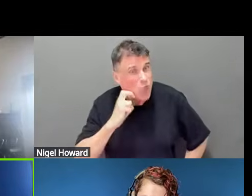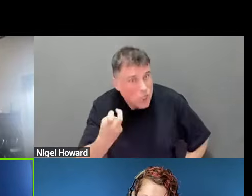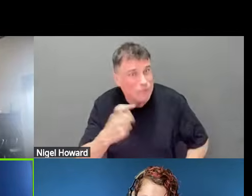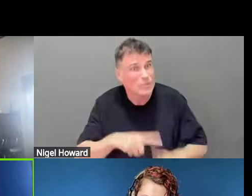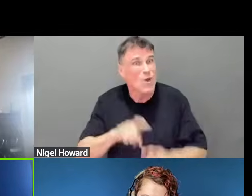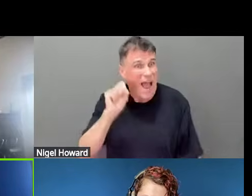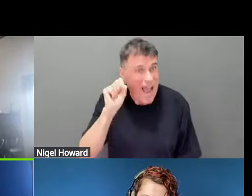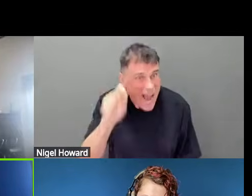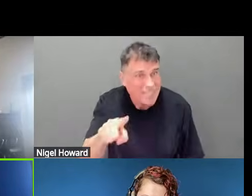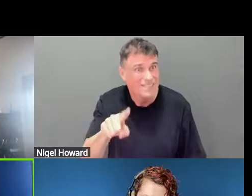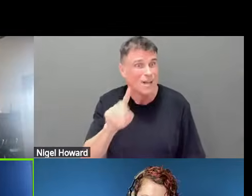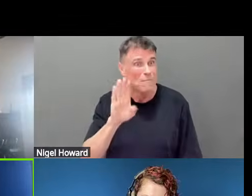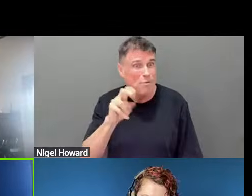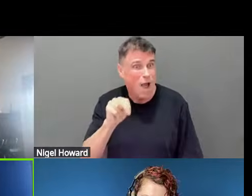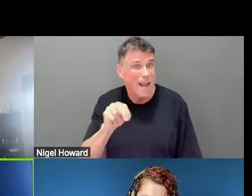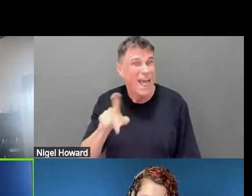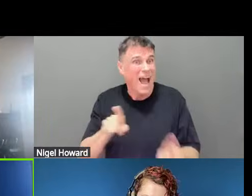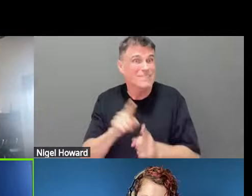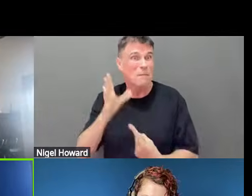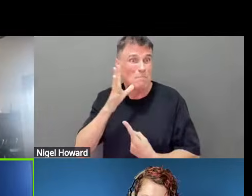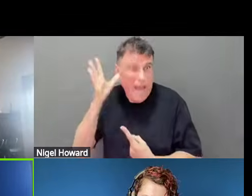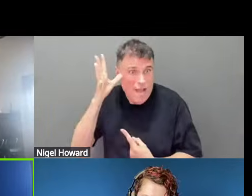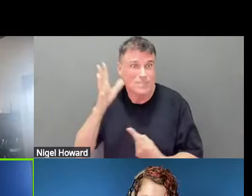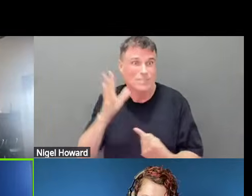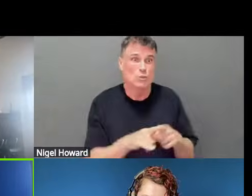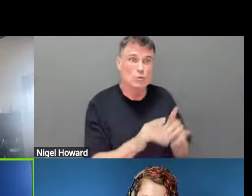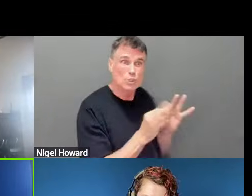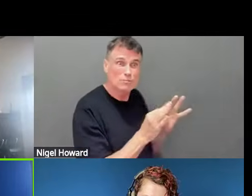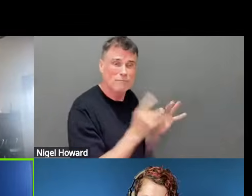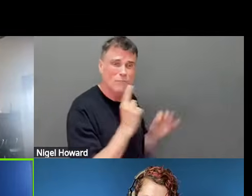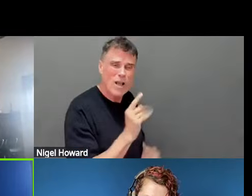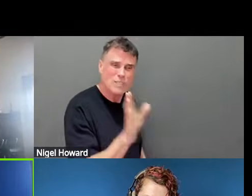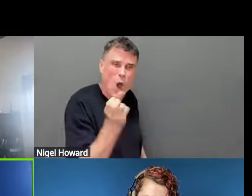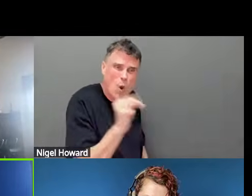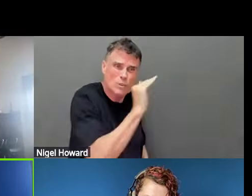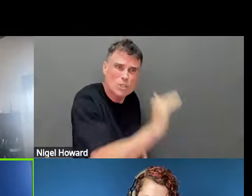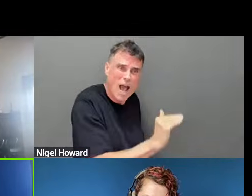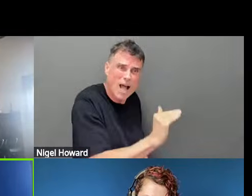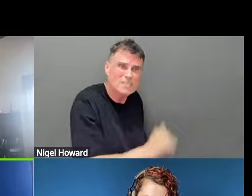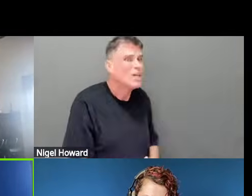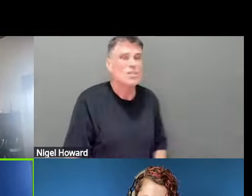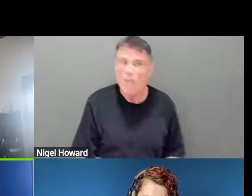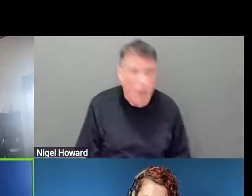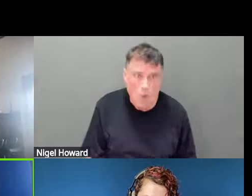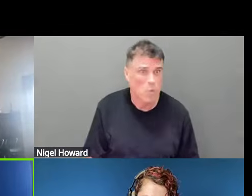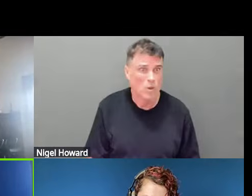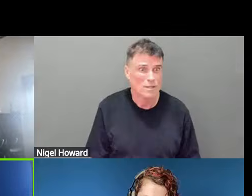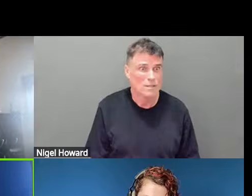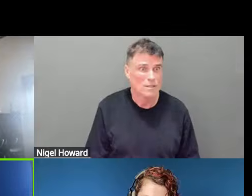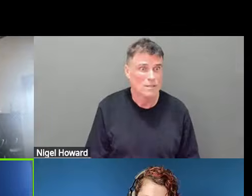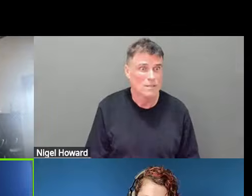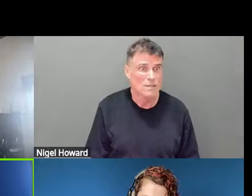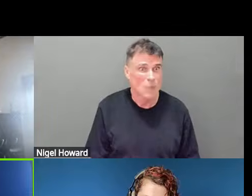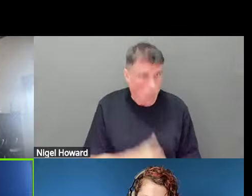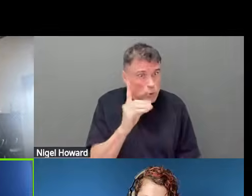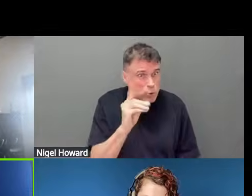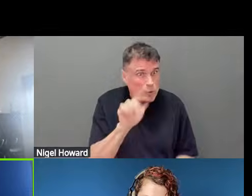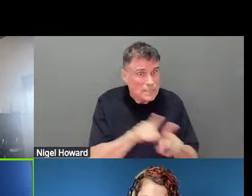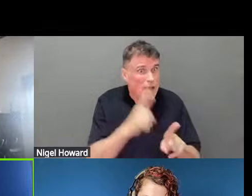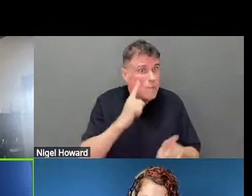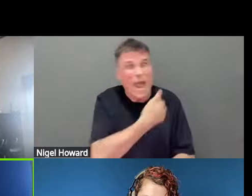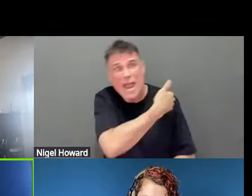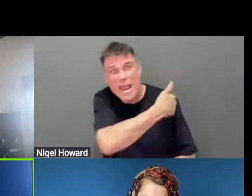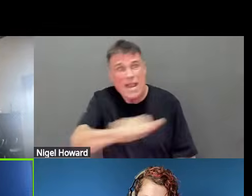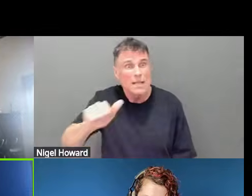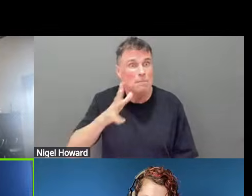30 hours of sign language. I mean, to be asking parents to come in and provide communication support for